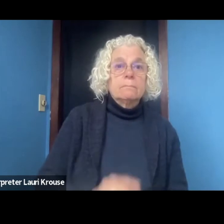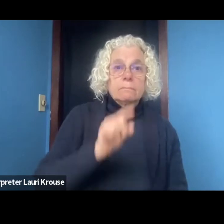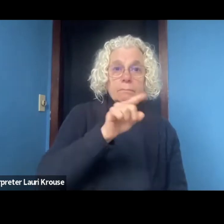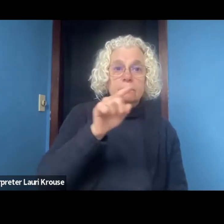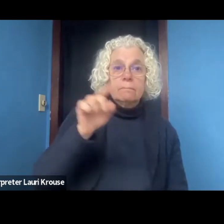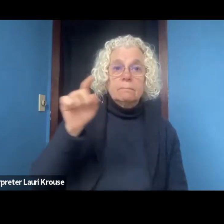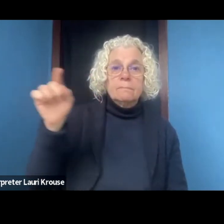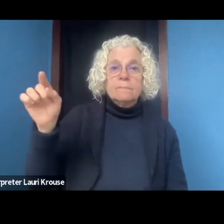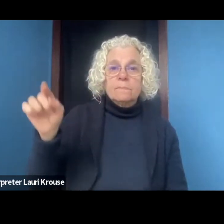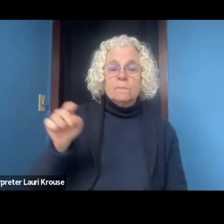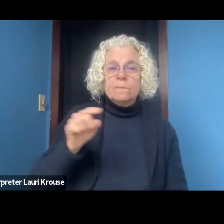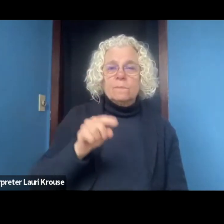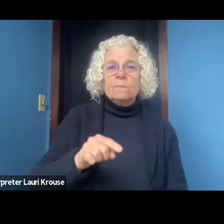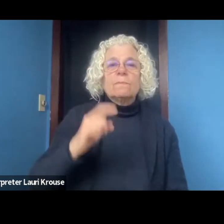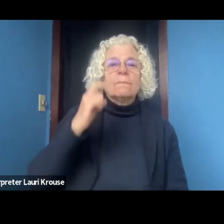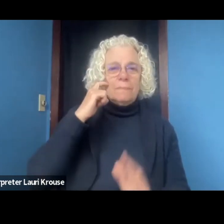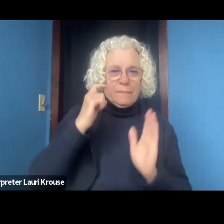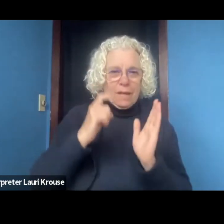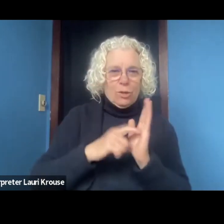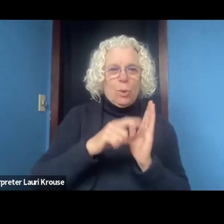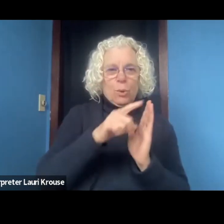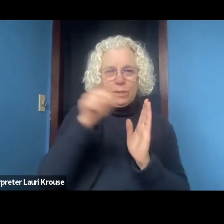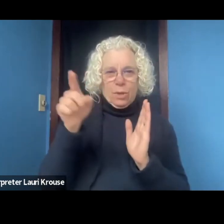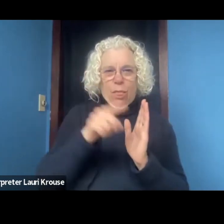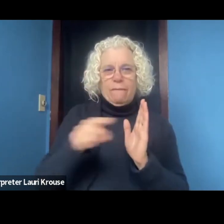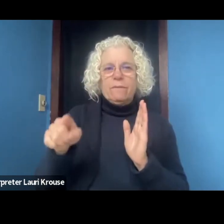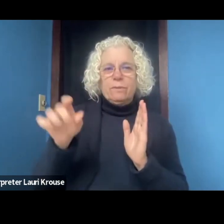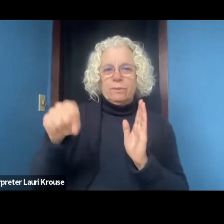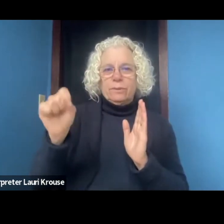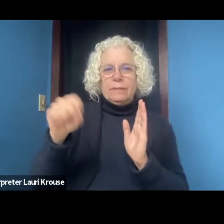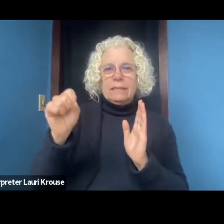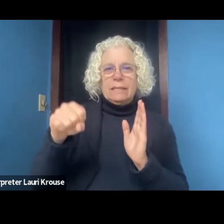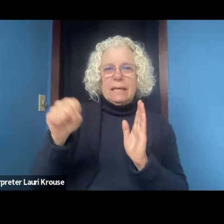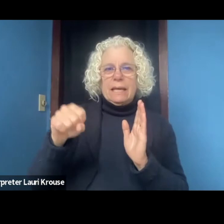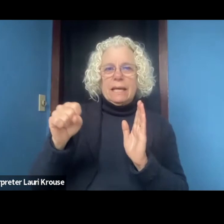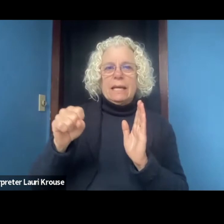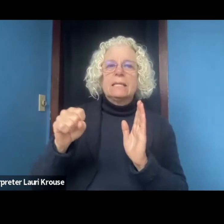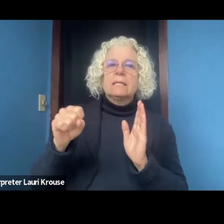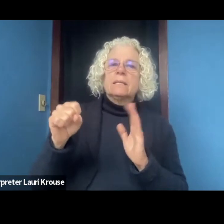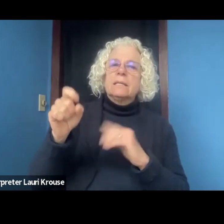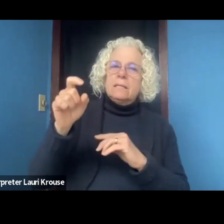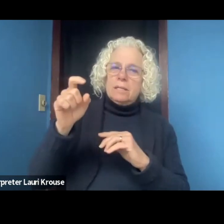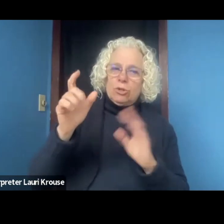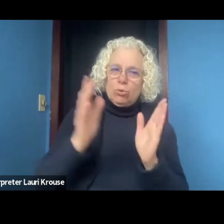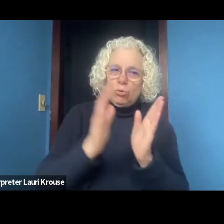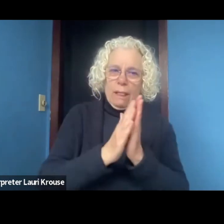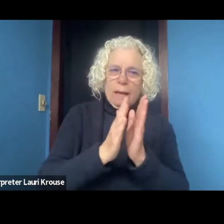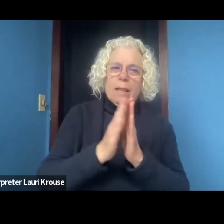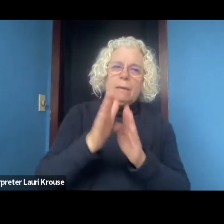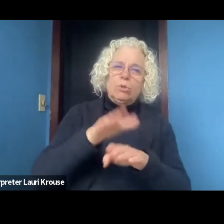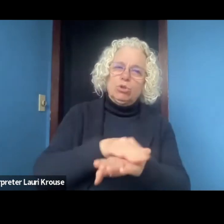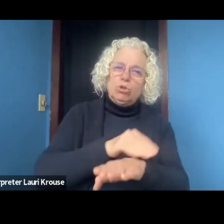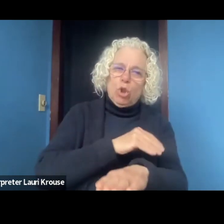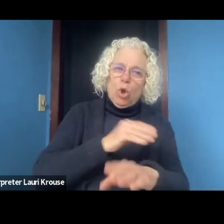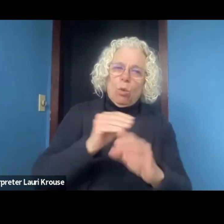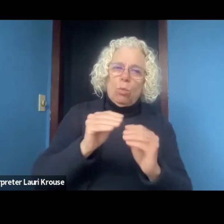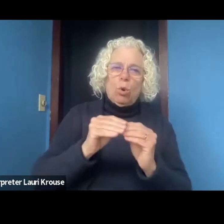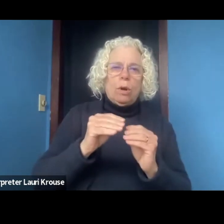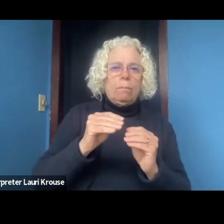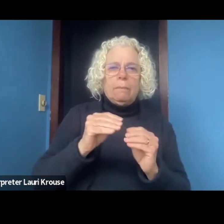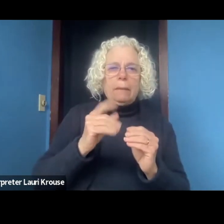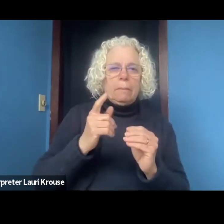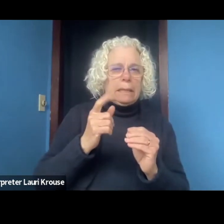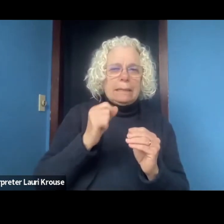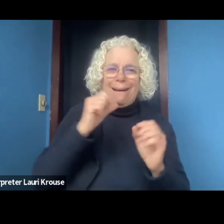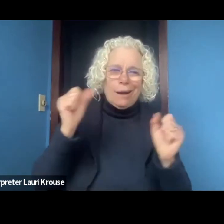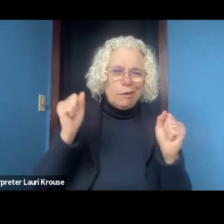I could just by looking around, yes, it seems like a lot slower, right? Softer.